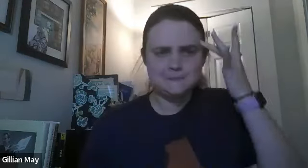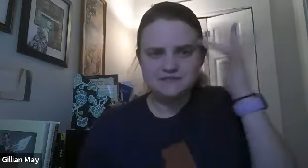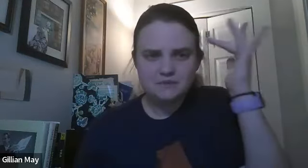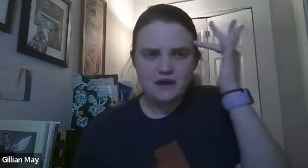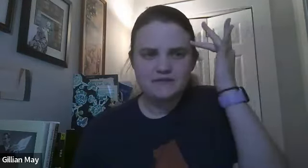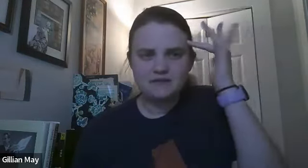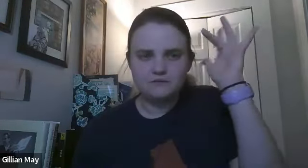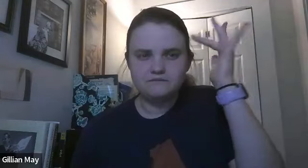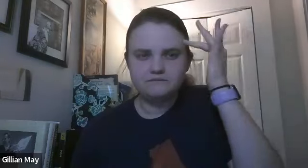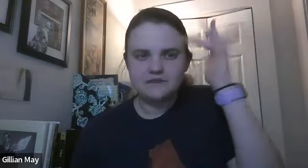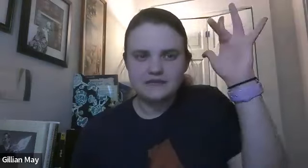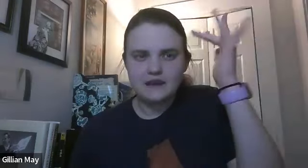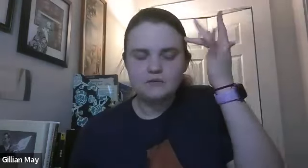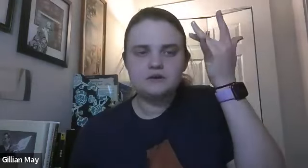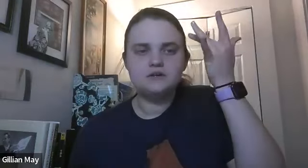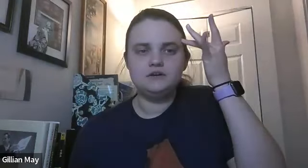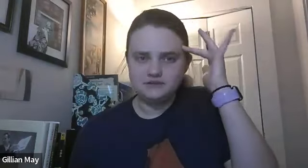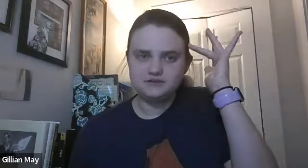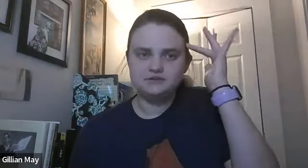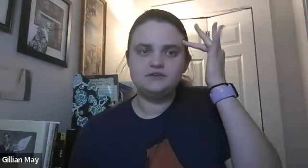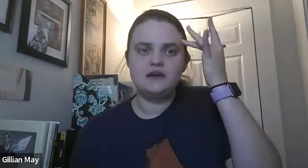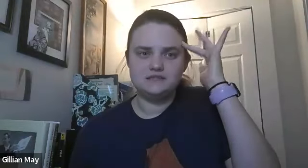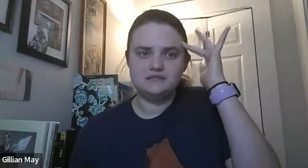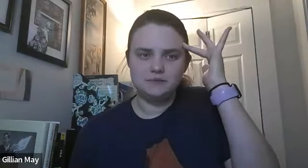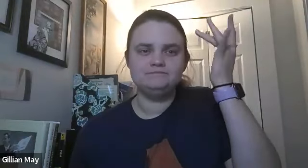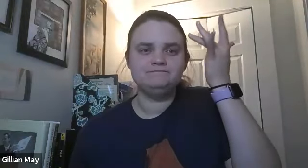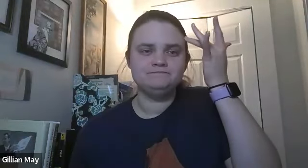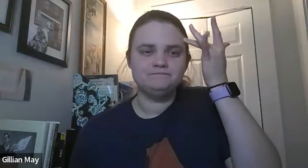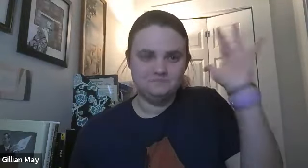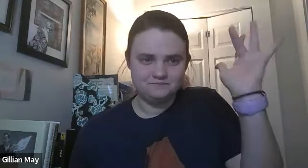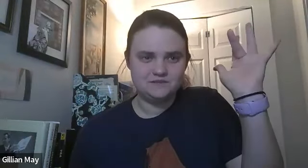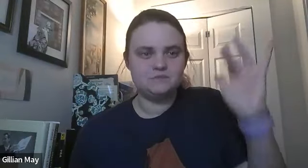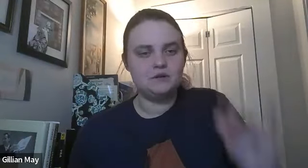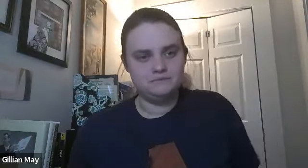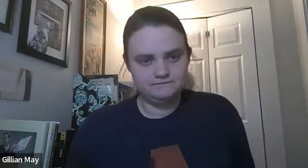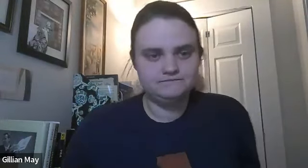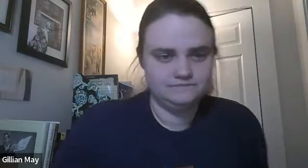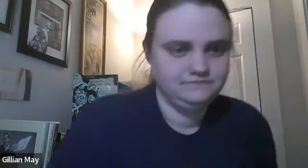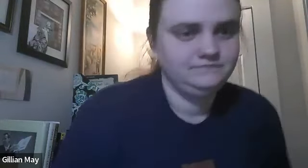Some people add that little flick outward. You can also do that. Smart. Smart.